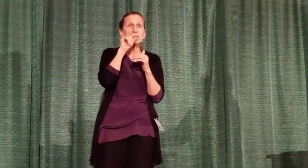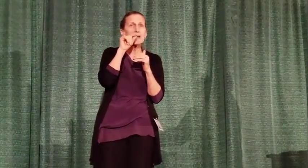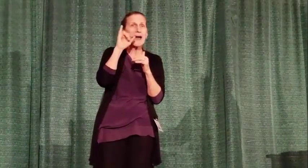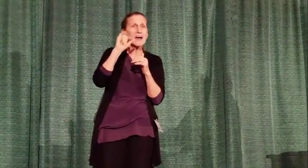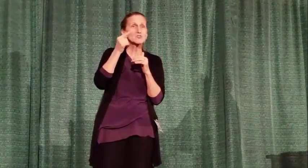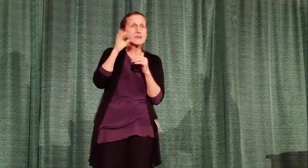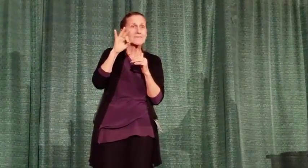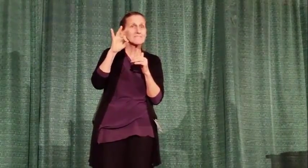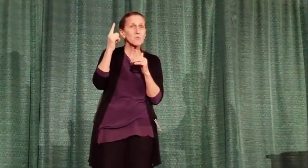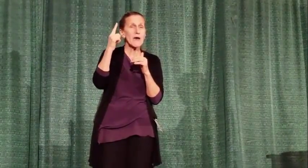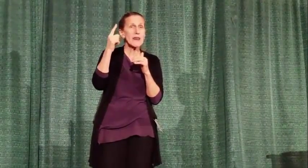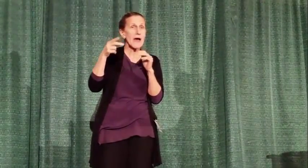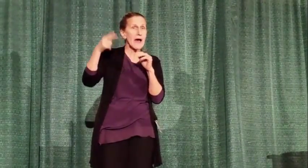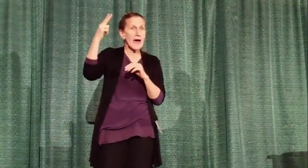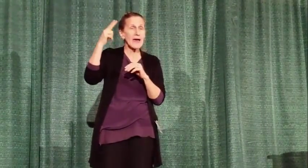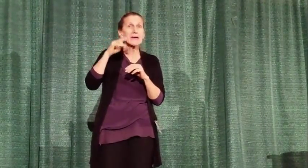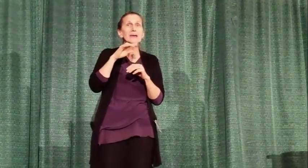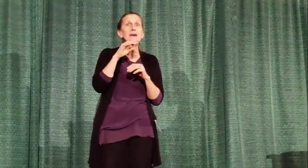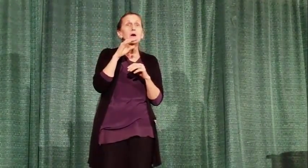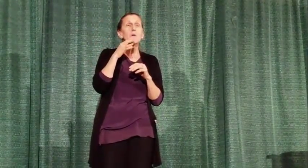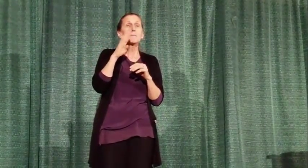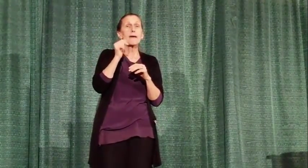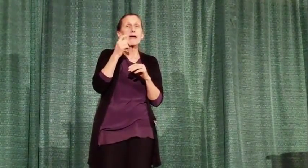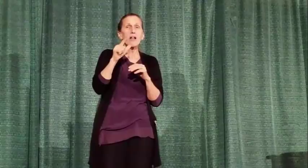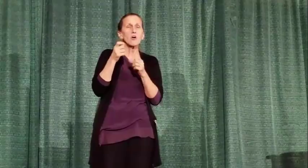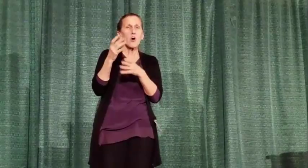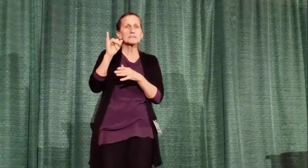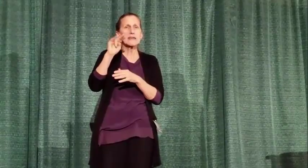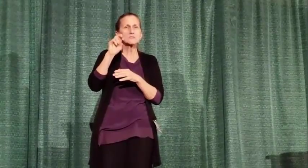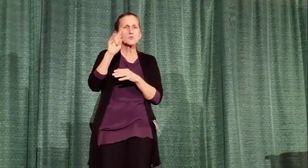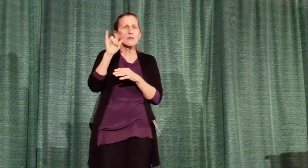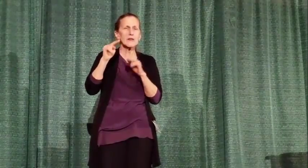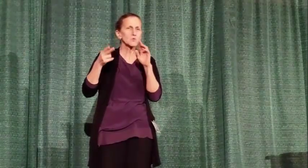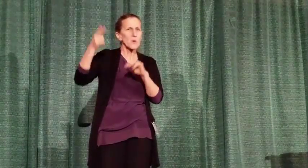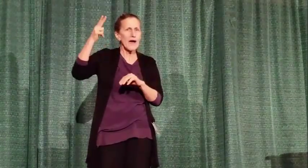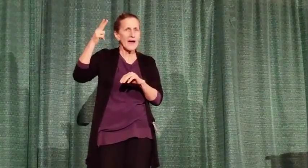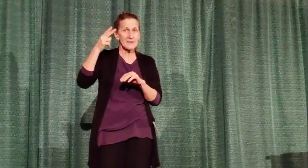IGF-1 too high, and the bagel raises the insulin too high. You get that now?